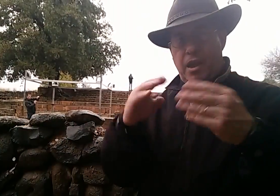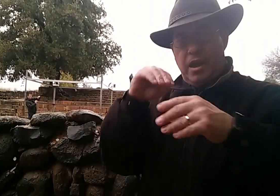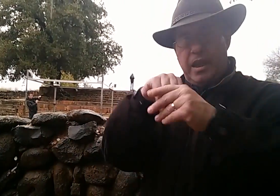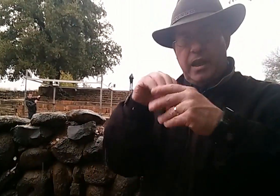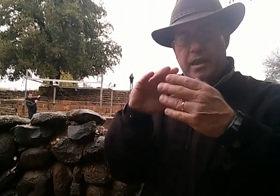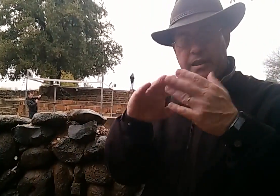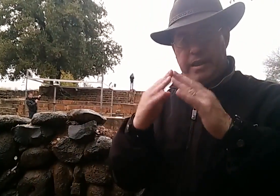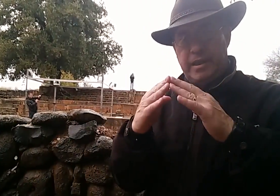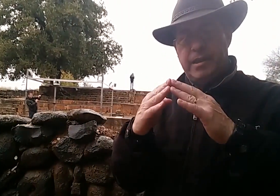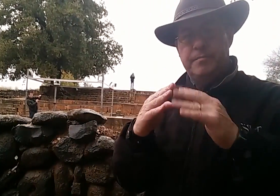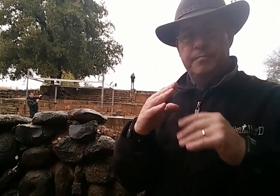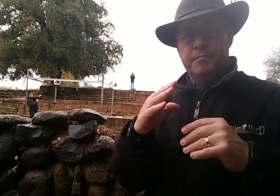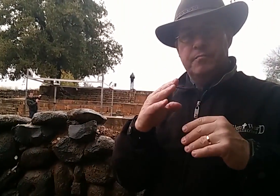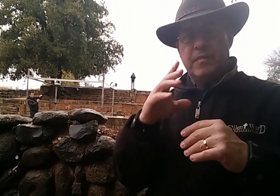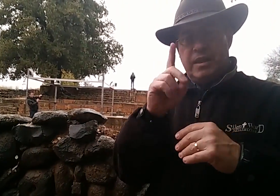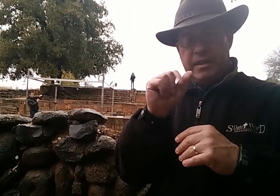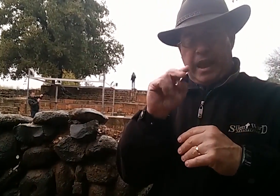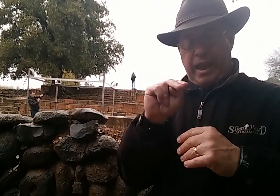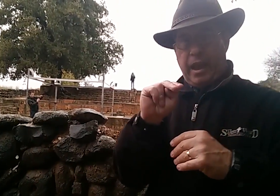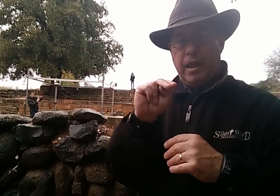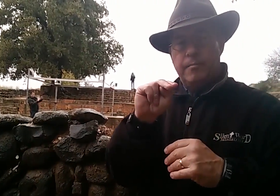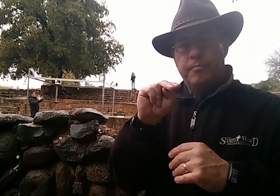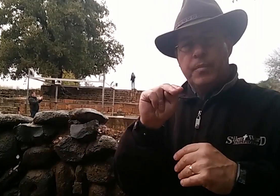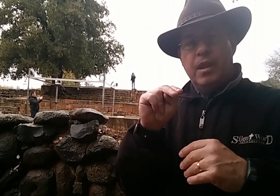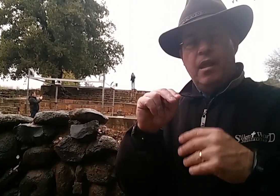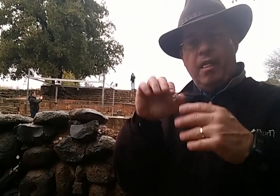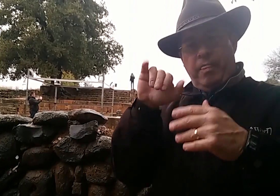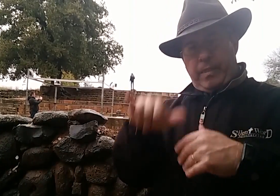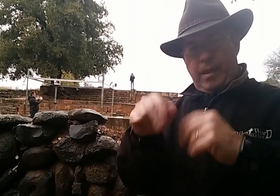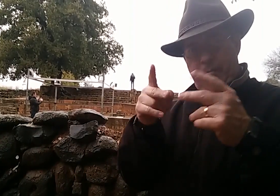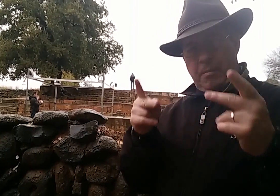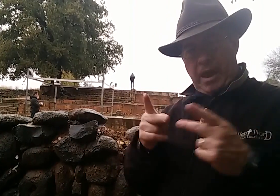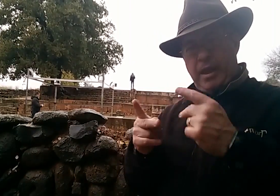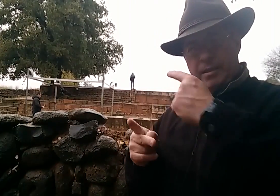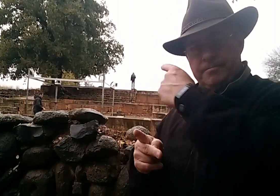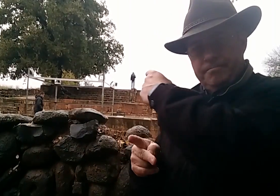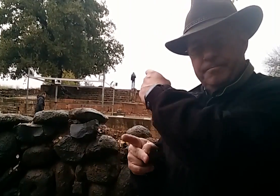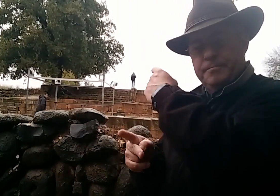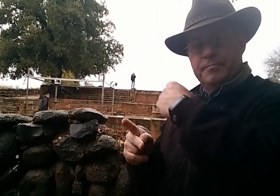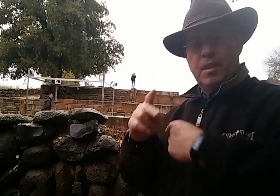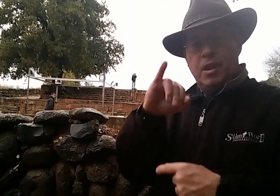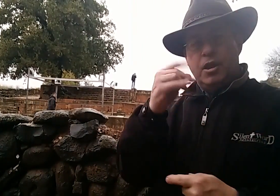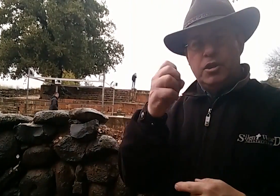Dan. Now we're upon the city on the hill of Dan, and you'll see that